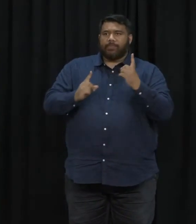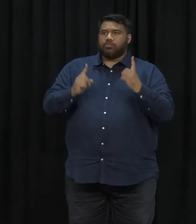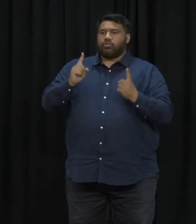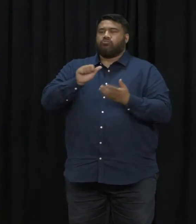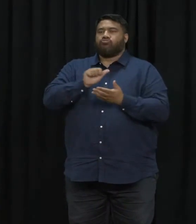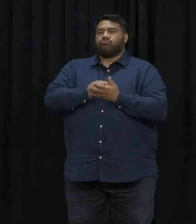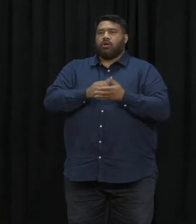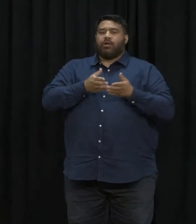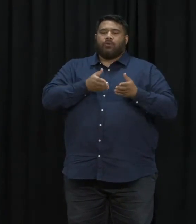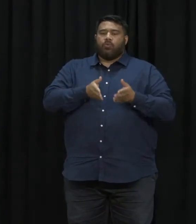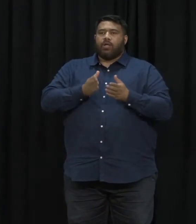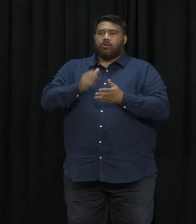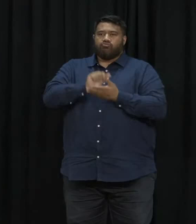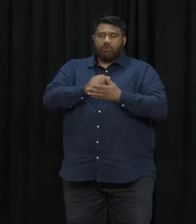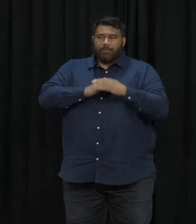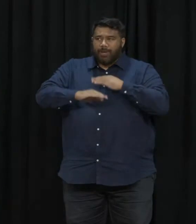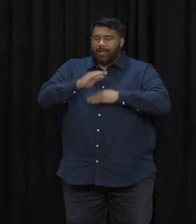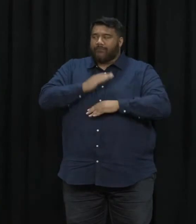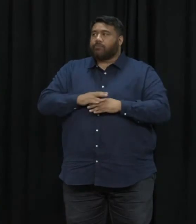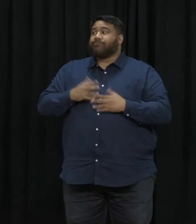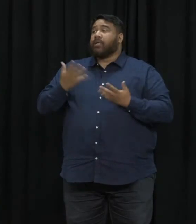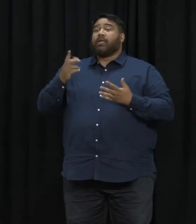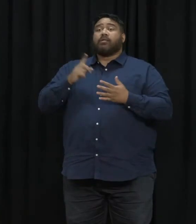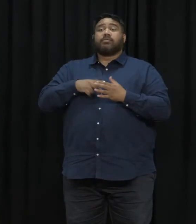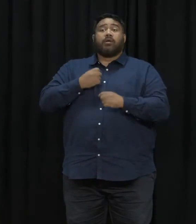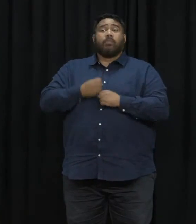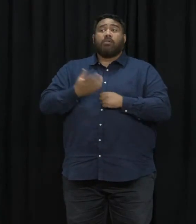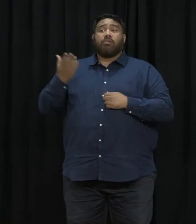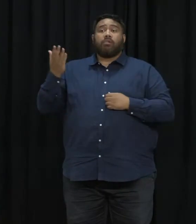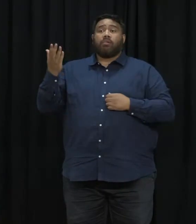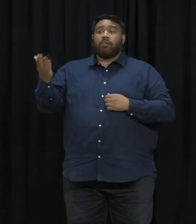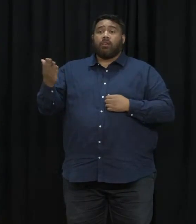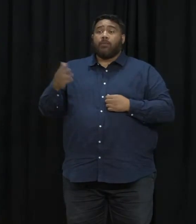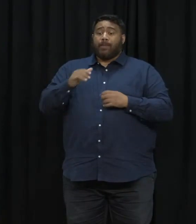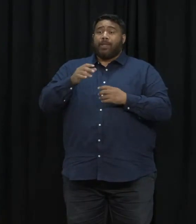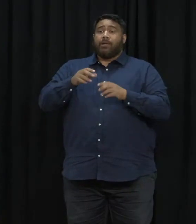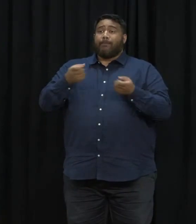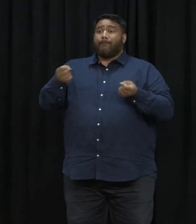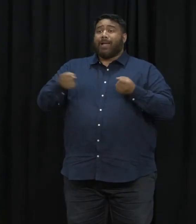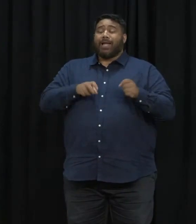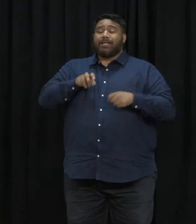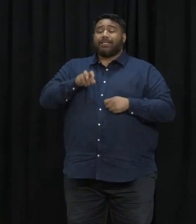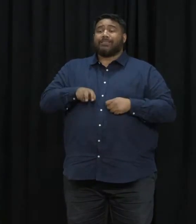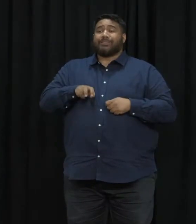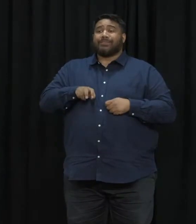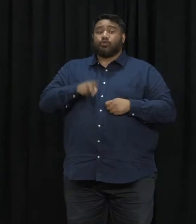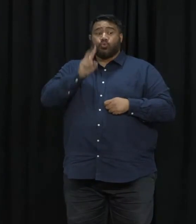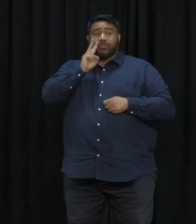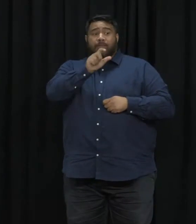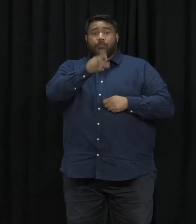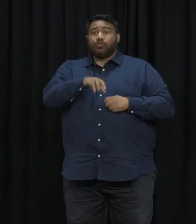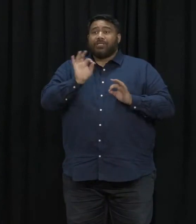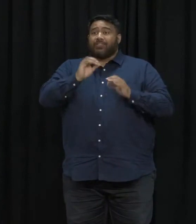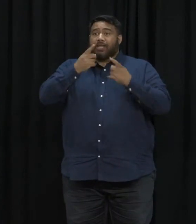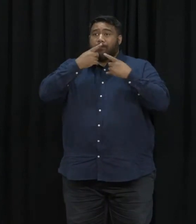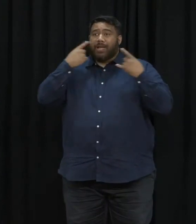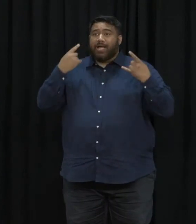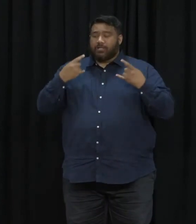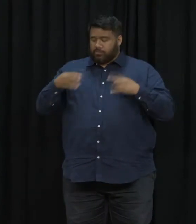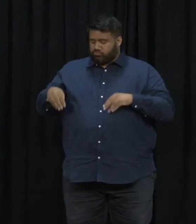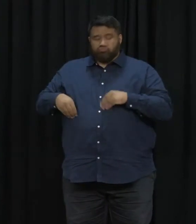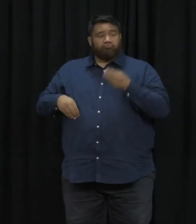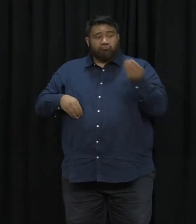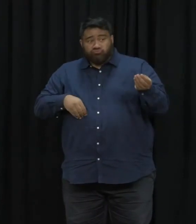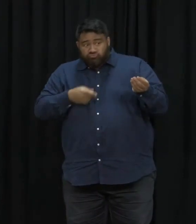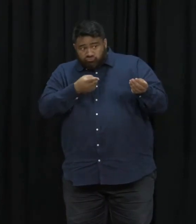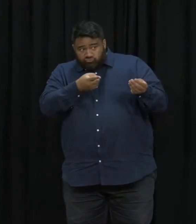scale, this means perhaps offering someone a mask on a bus if you see they're not wearing one. But on a larger scale, it's saying to a family member who